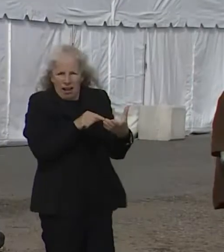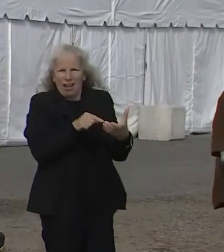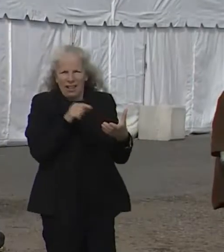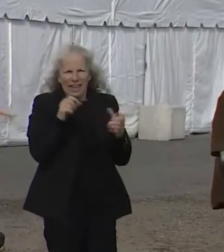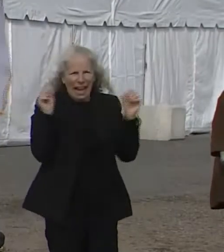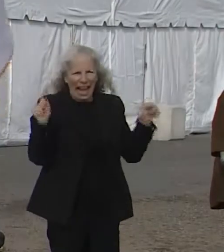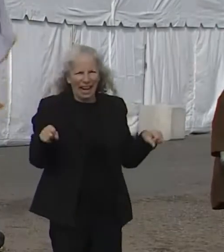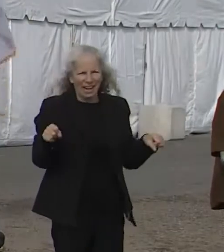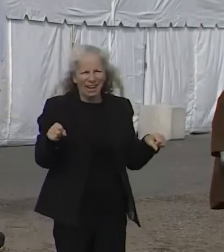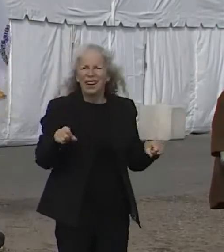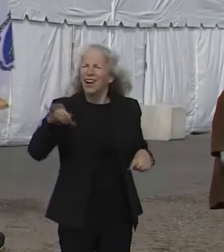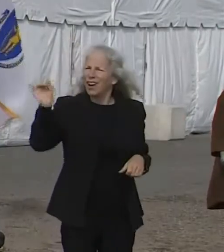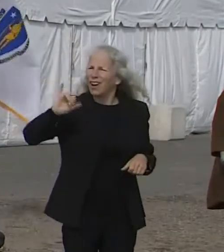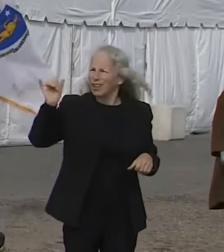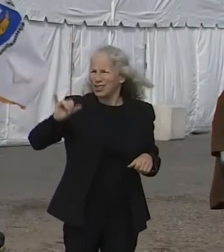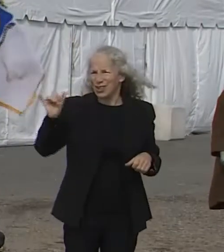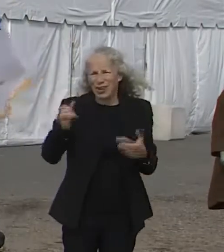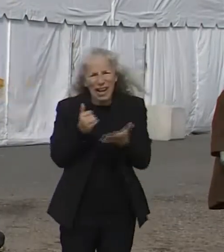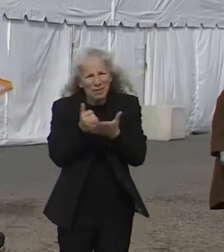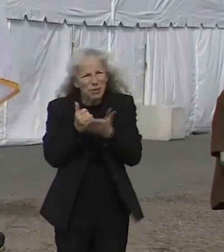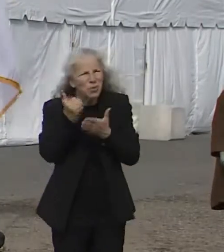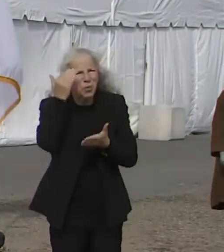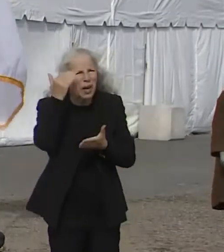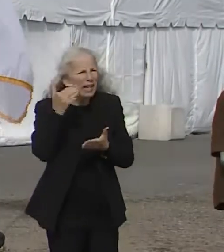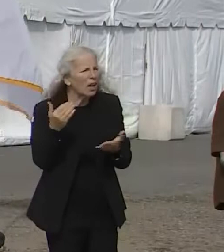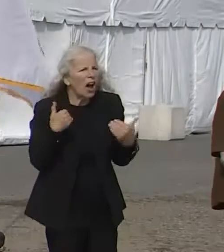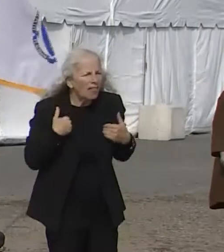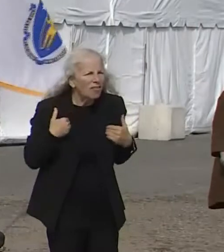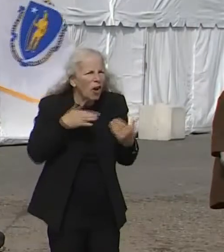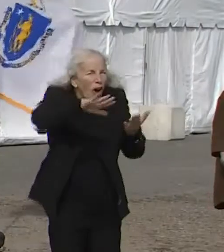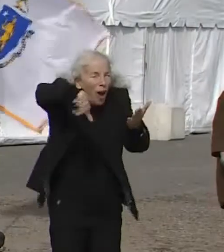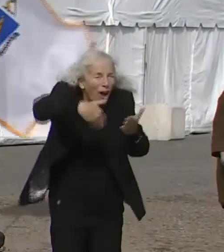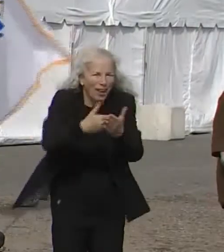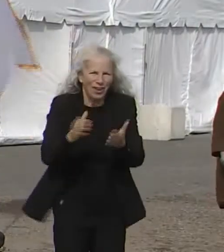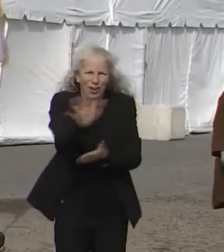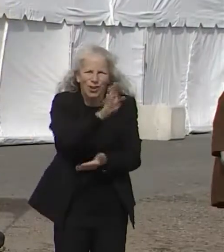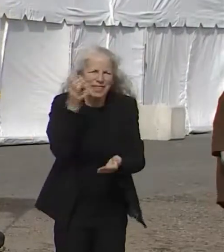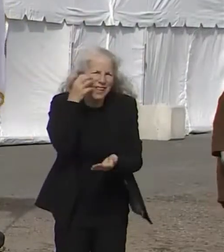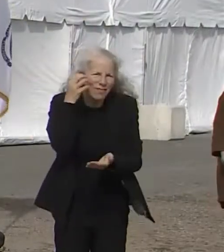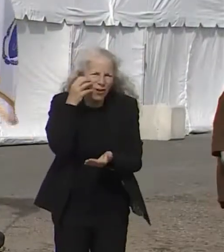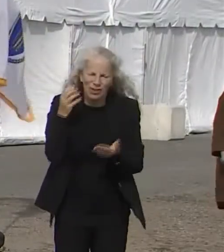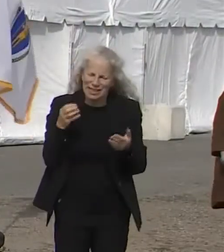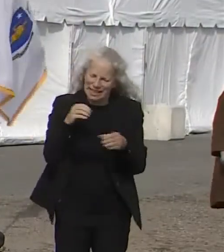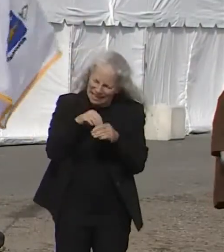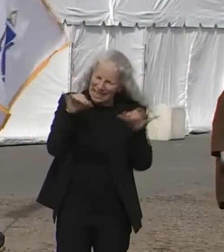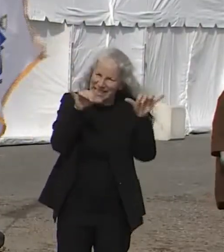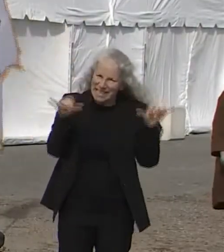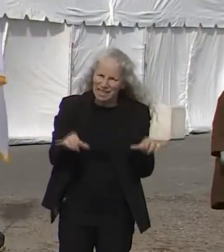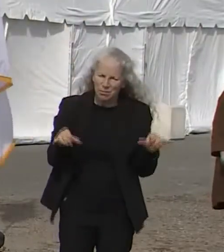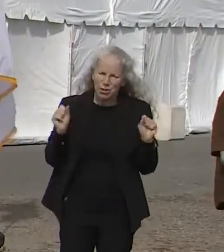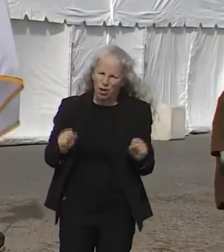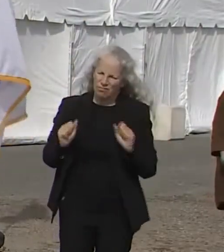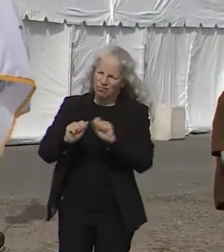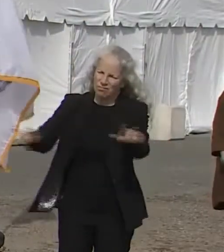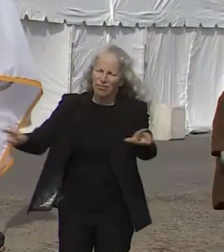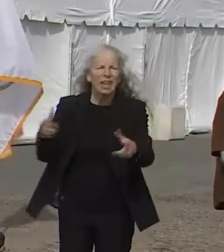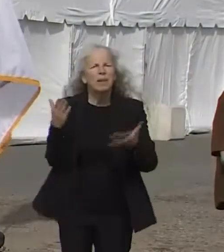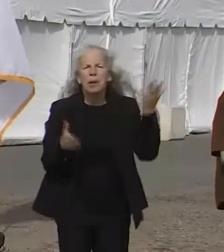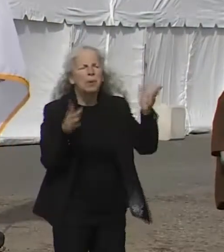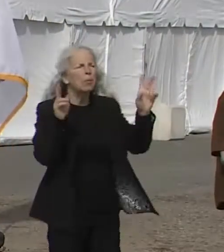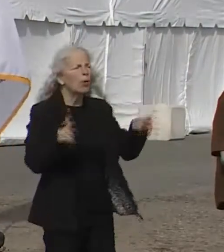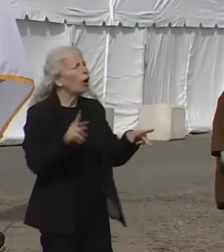also far-reaching and goes to every cell phone in the area to make sure people are informed, even if they haven't seen something on